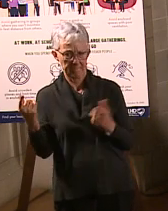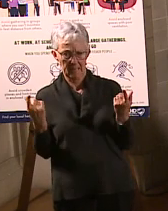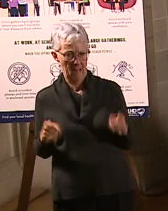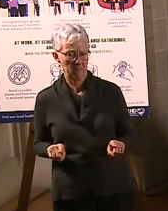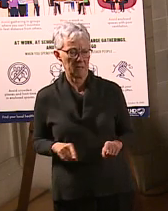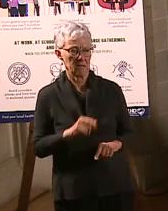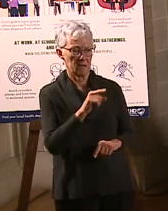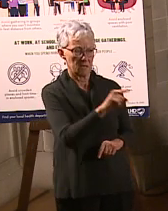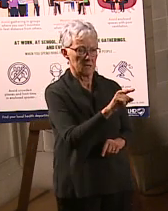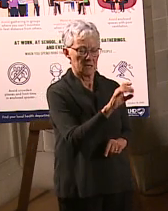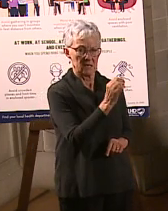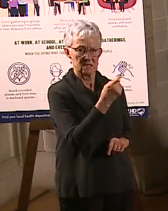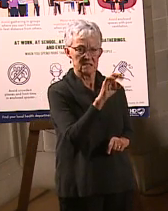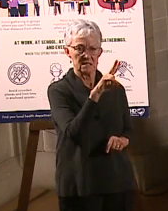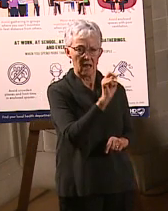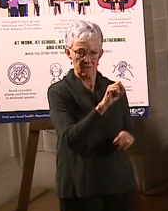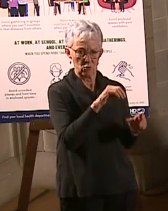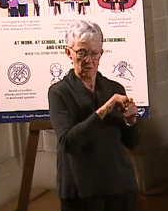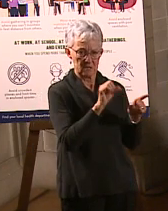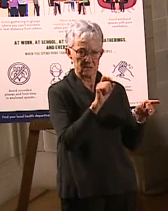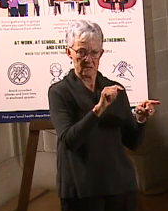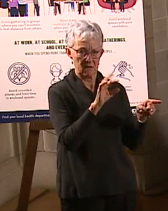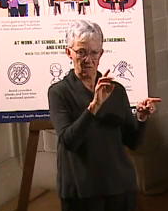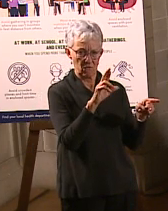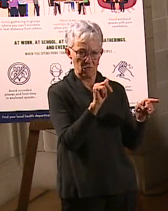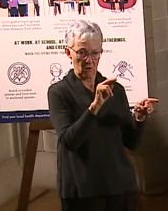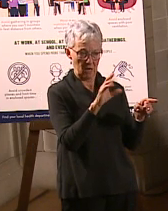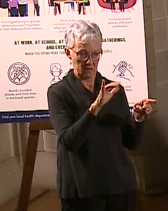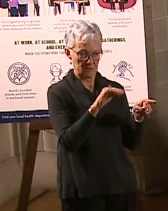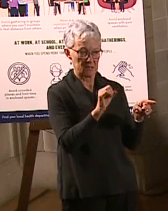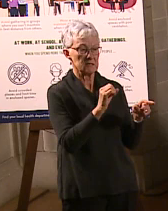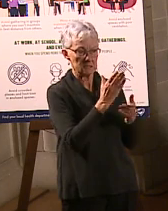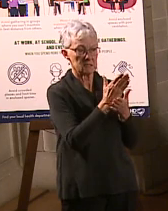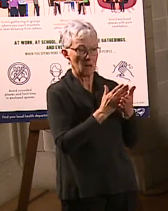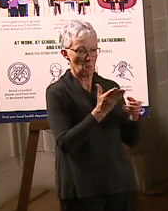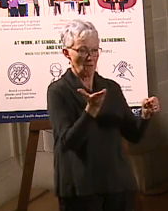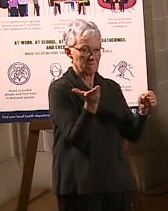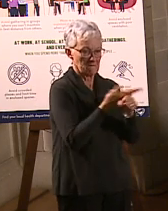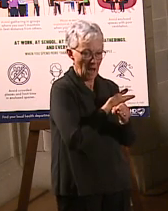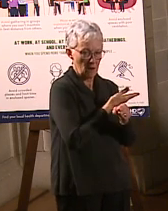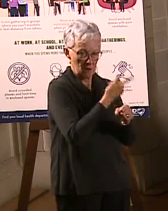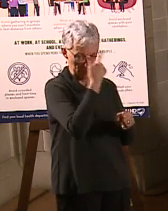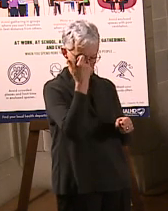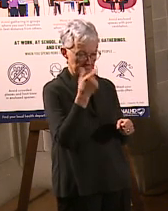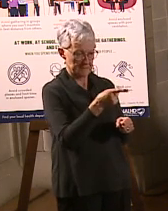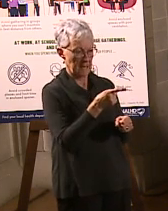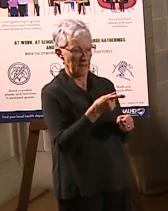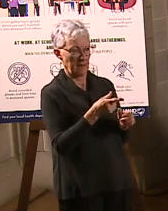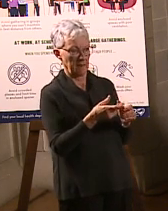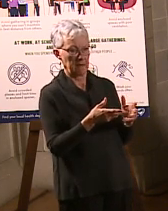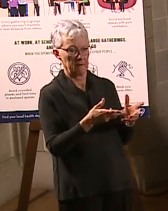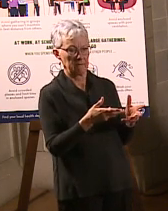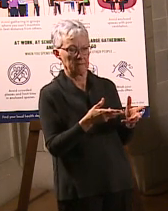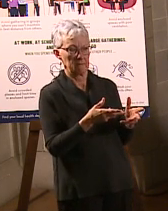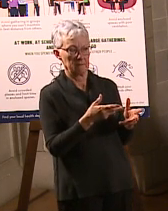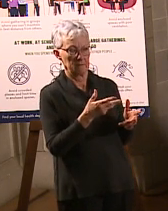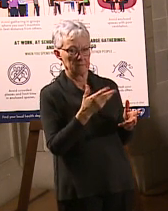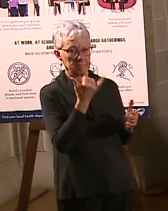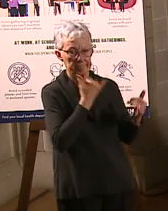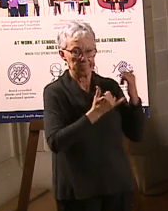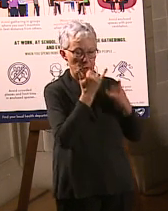were fired because of financial mismanagement. So I think you've got kind of a unique case here. I don't believe this is going to set a